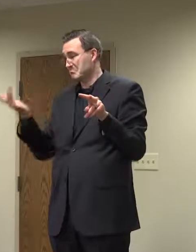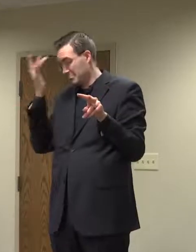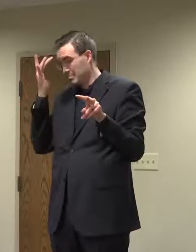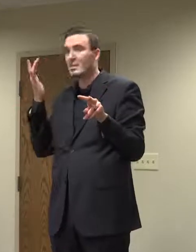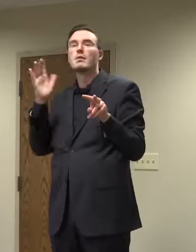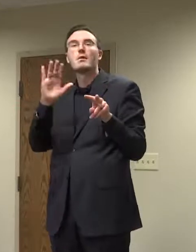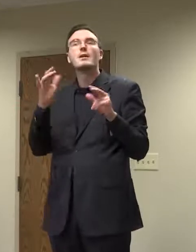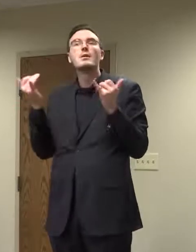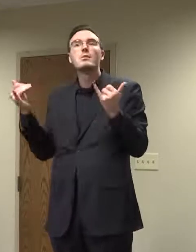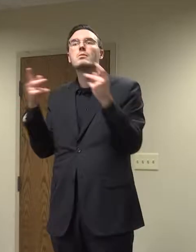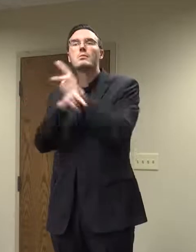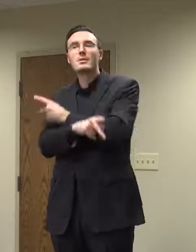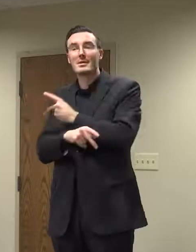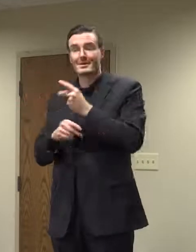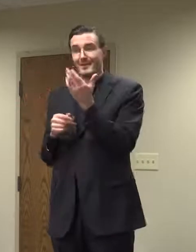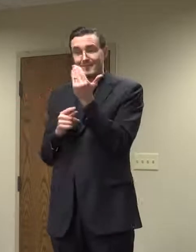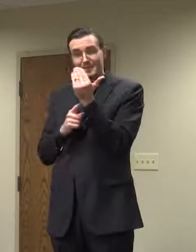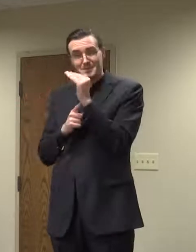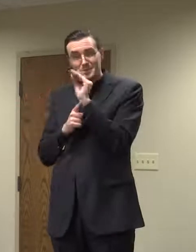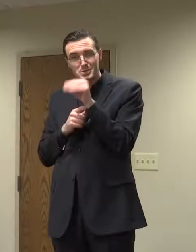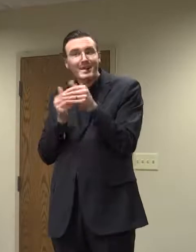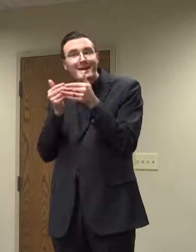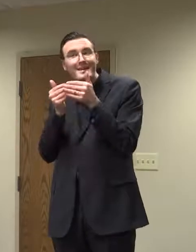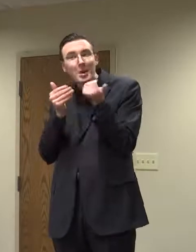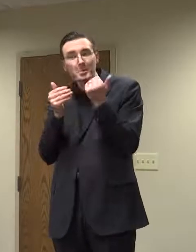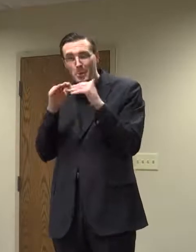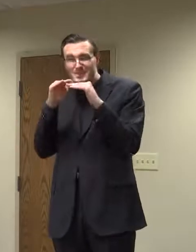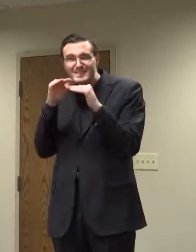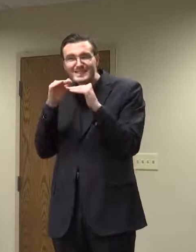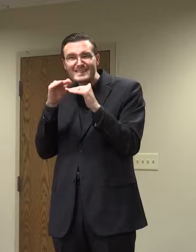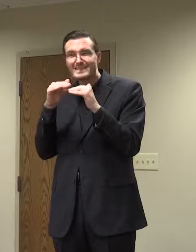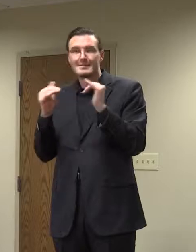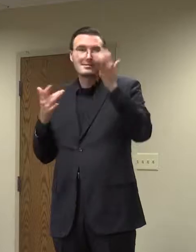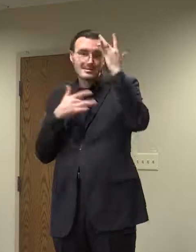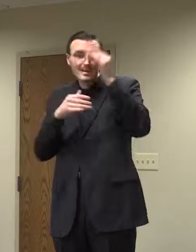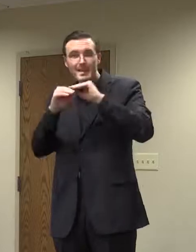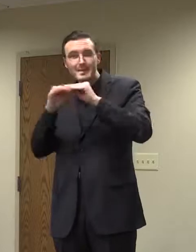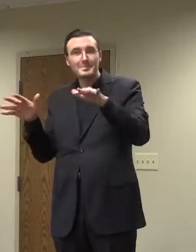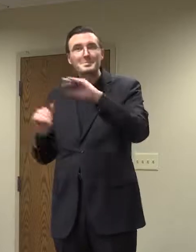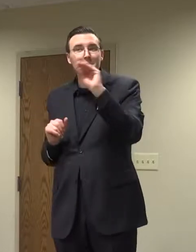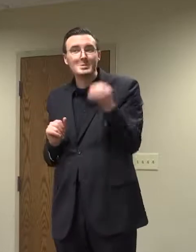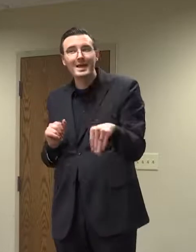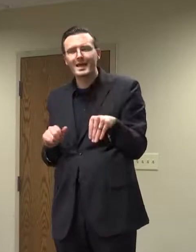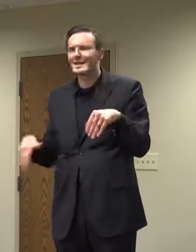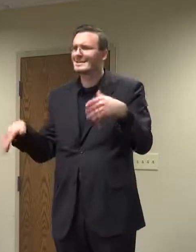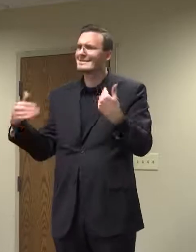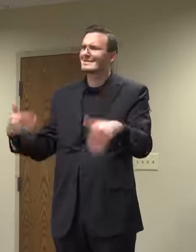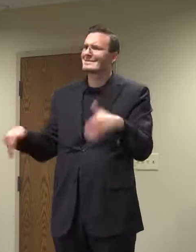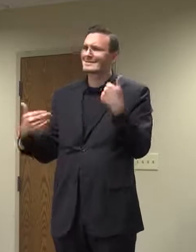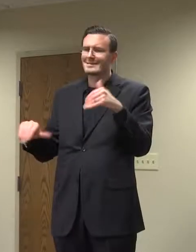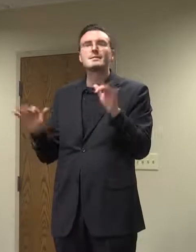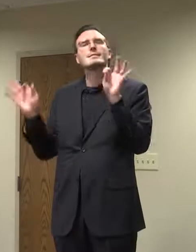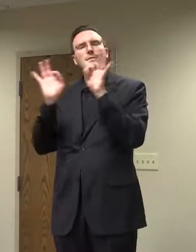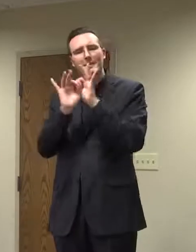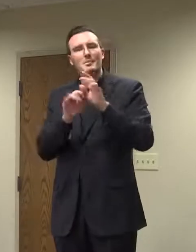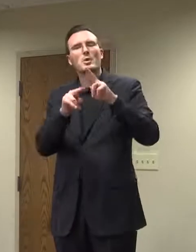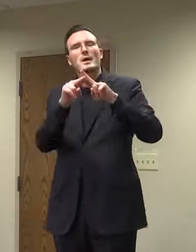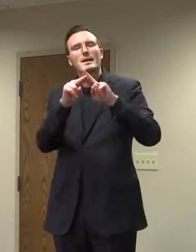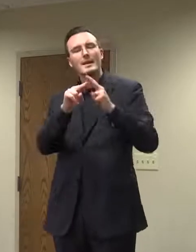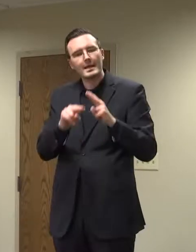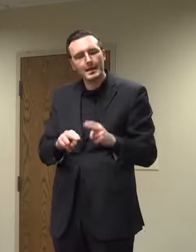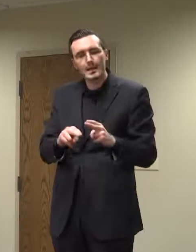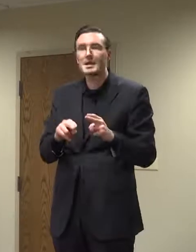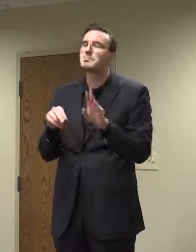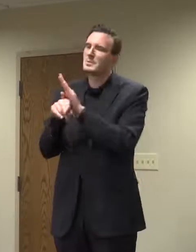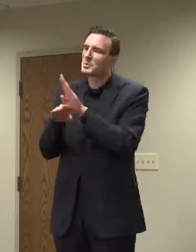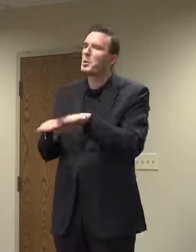decline in our sites. We need to drop down our positivity rate so that our businesses can reopen. If you agree